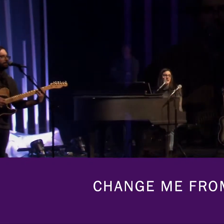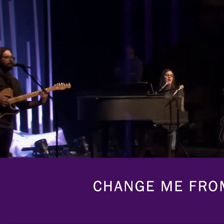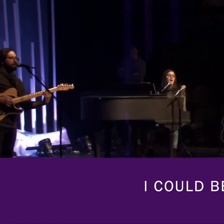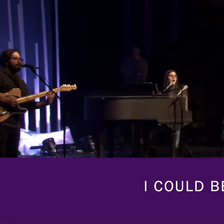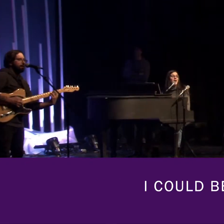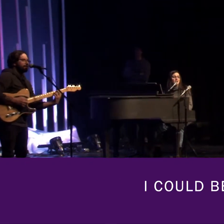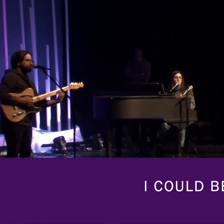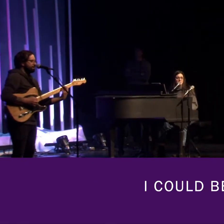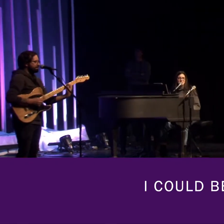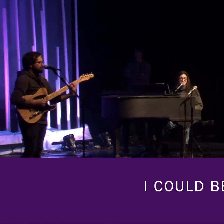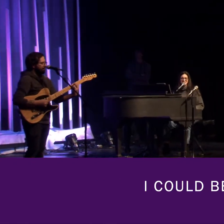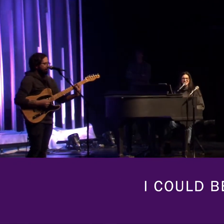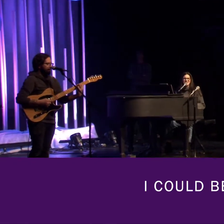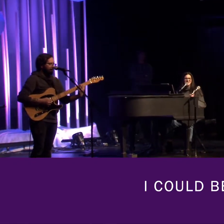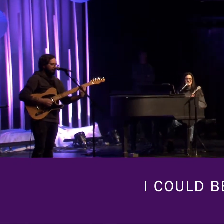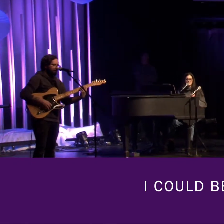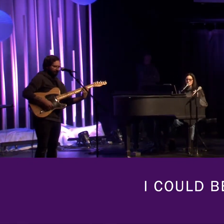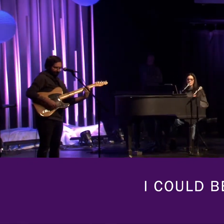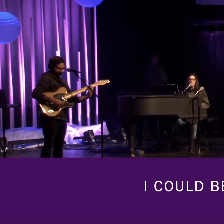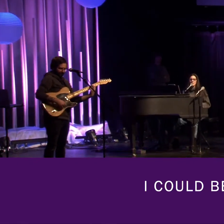inside. I